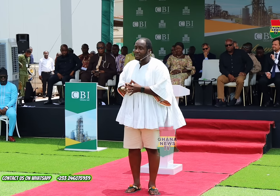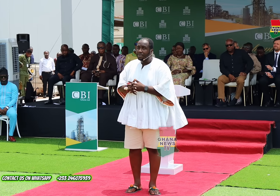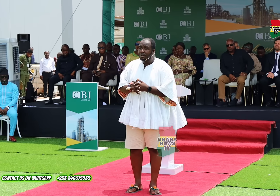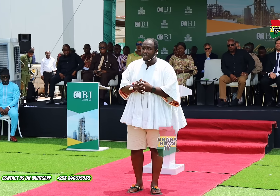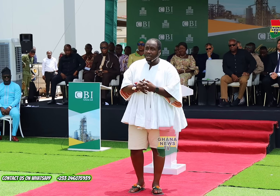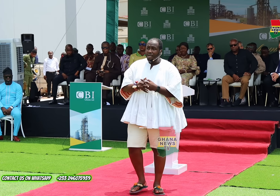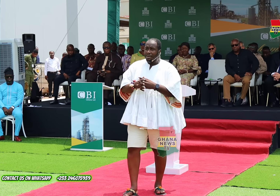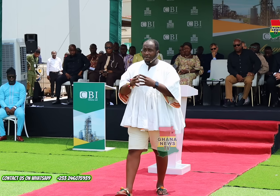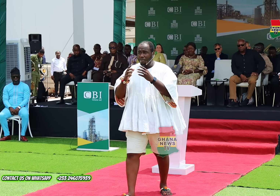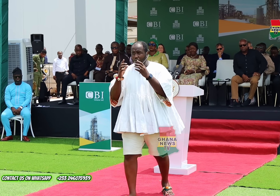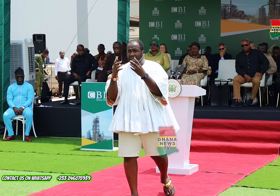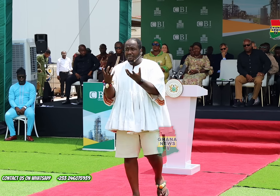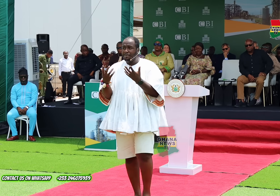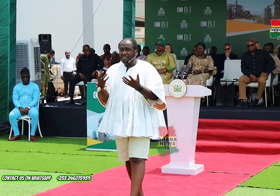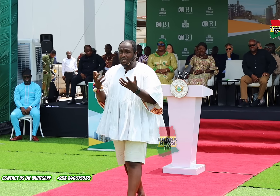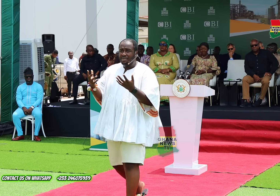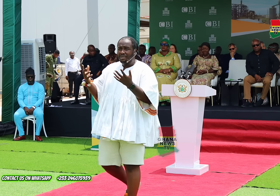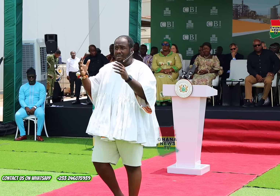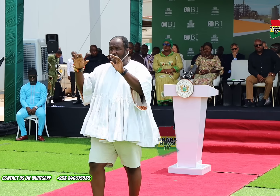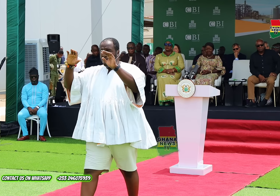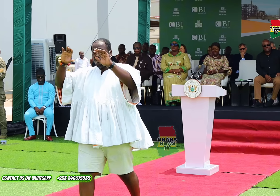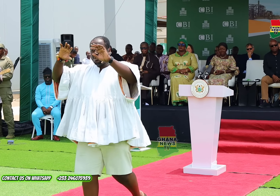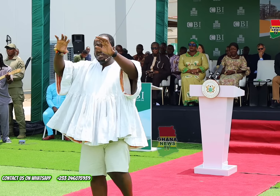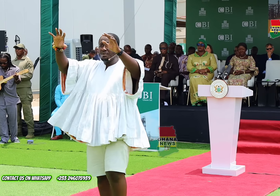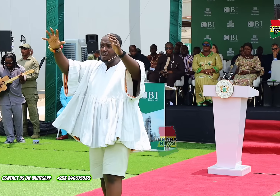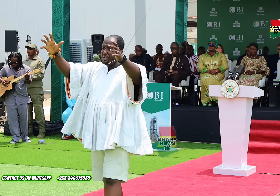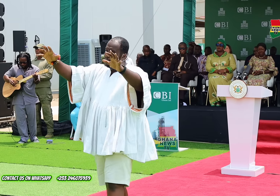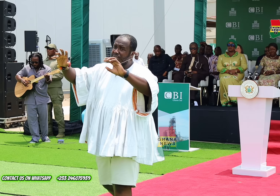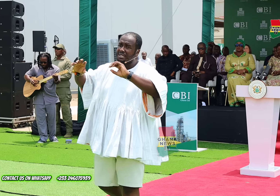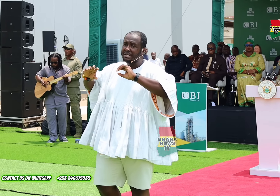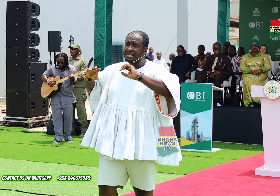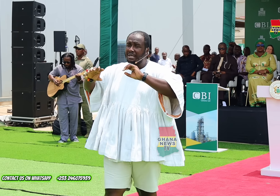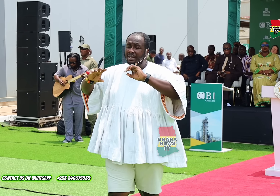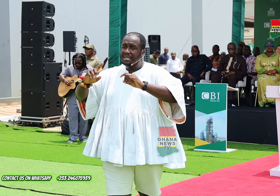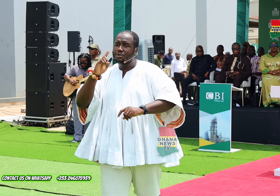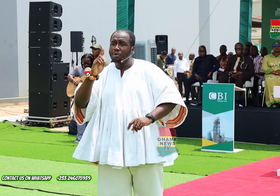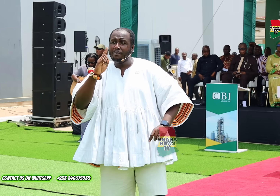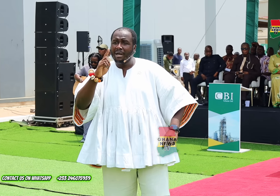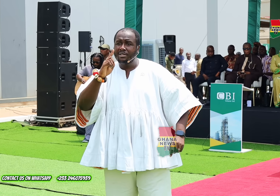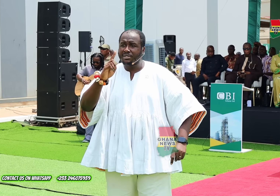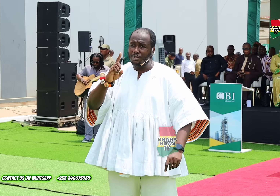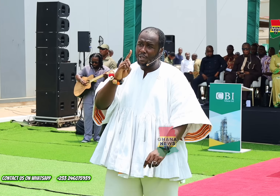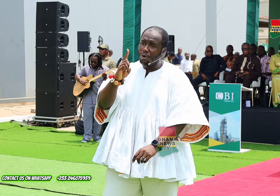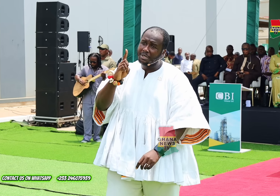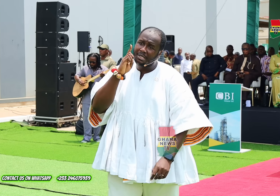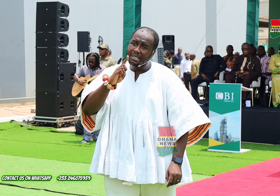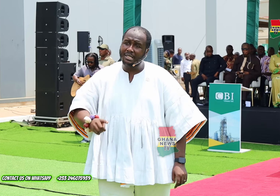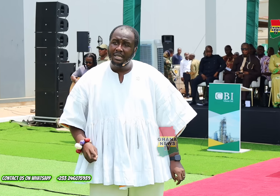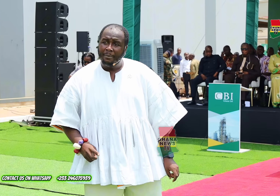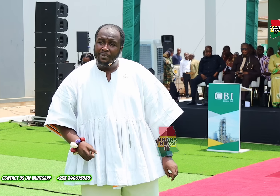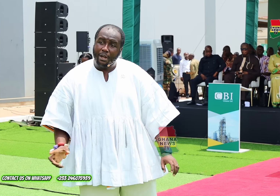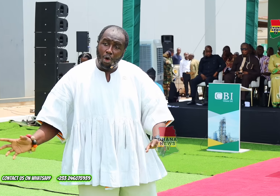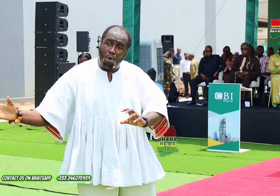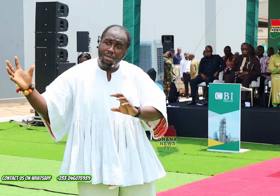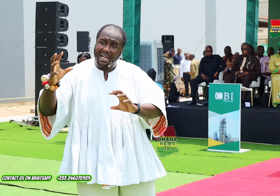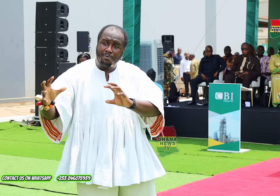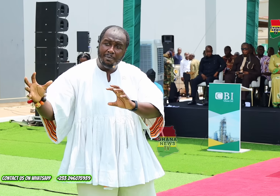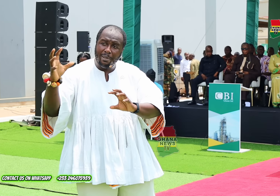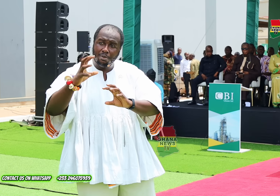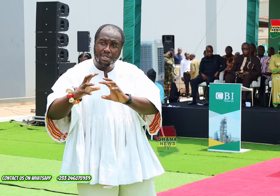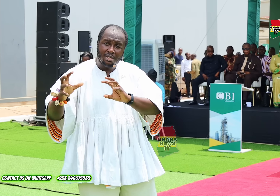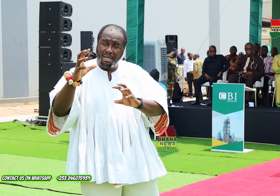done, we have the pleasure of sitting on our soft seat, yet one man sits on a hot seat, and all